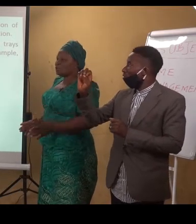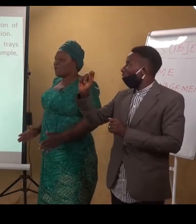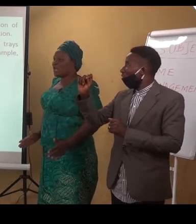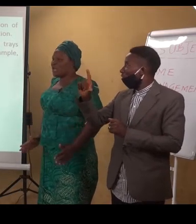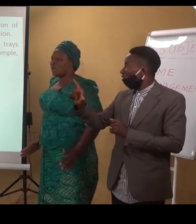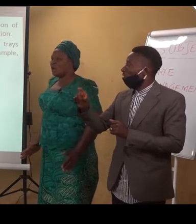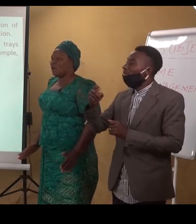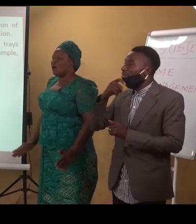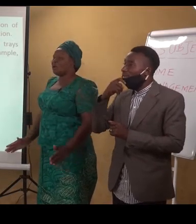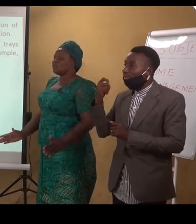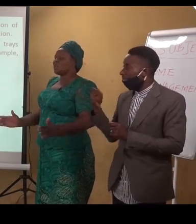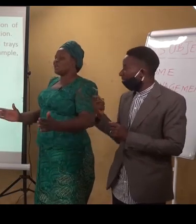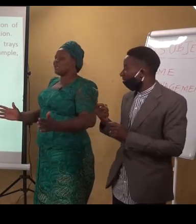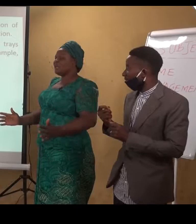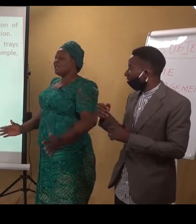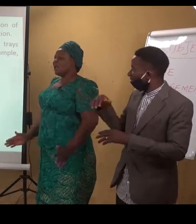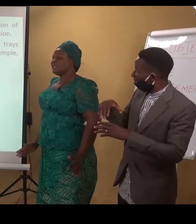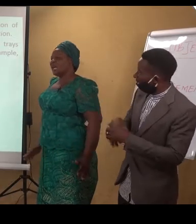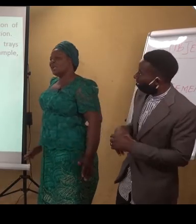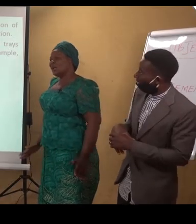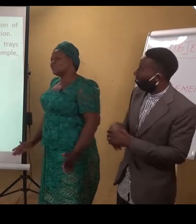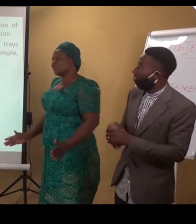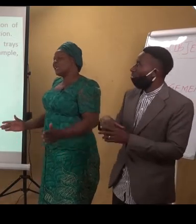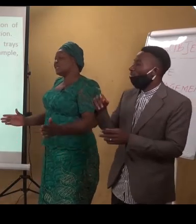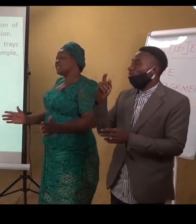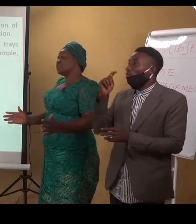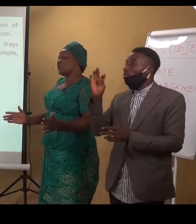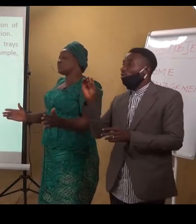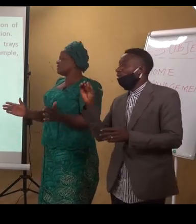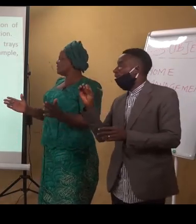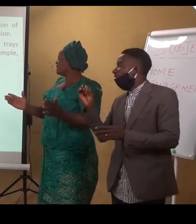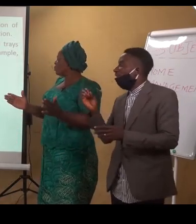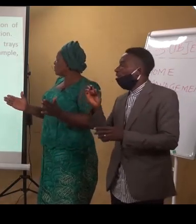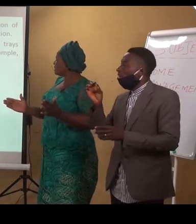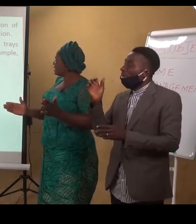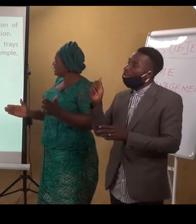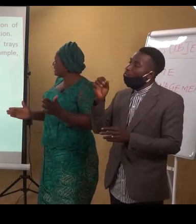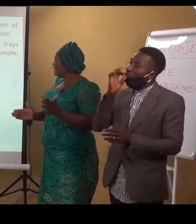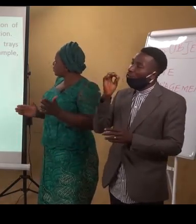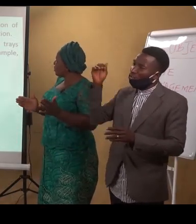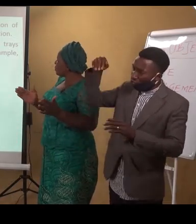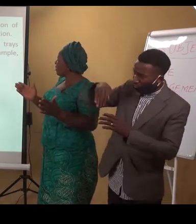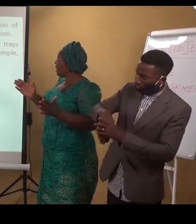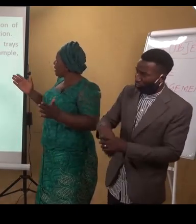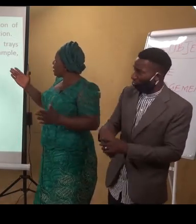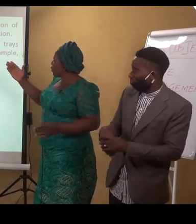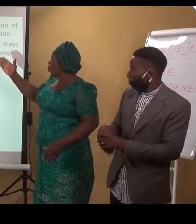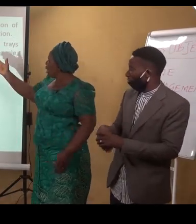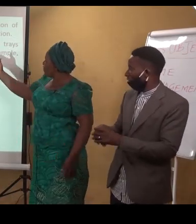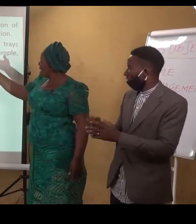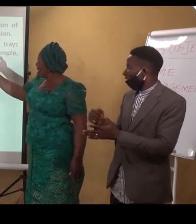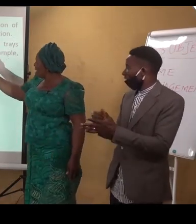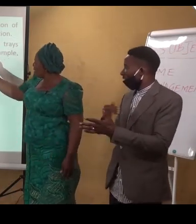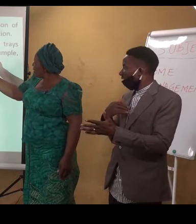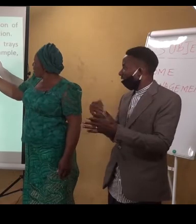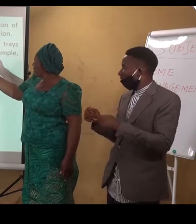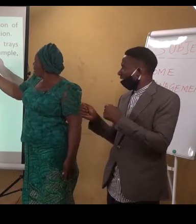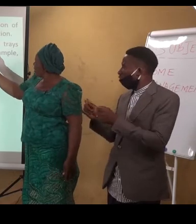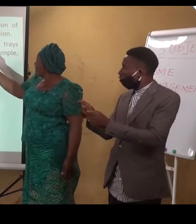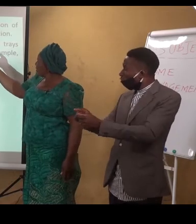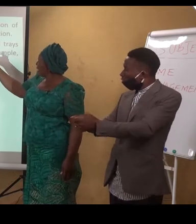then it's passed through a long tunnel. On that long tunnel, it is what? It is what? Heated up. Warm